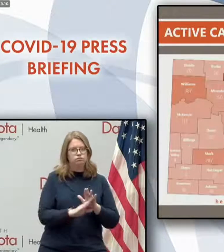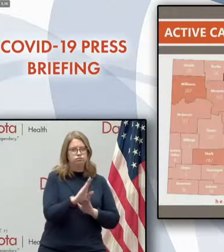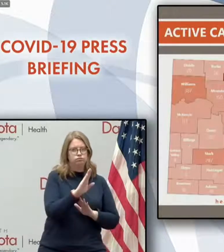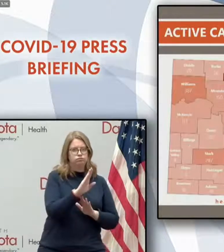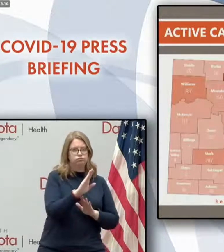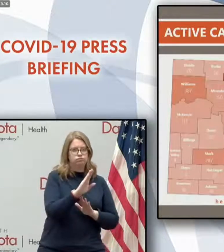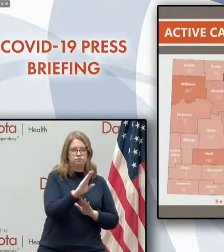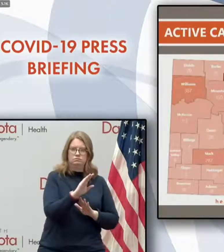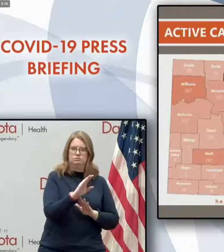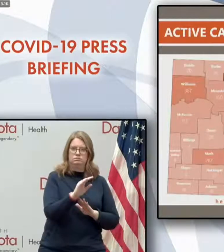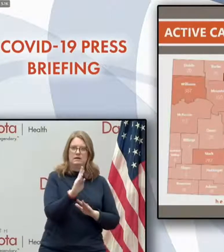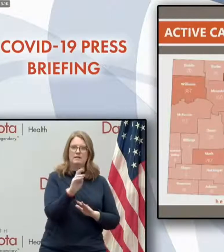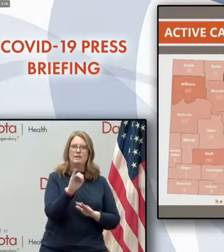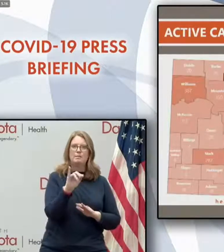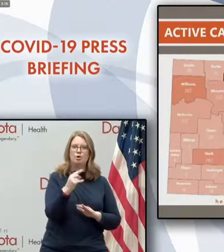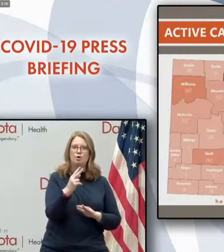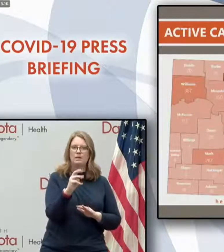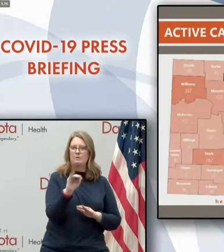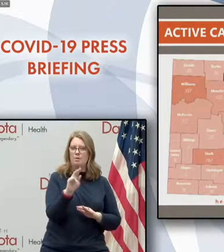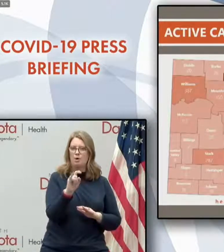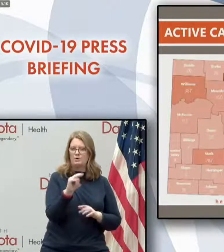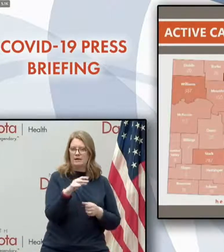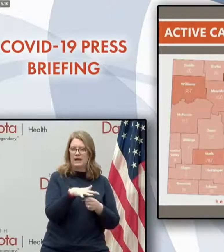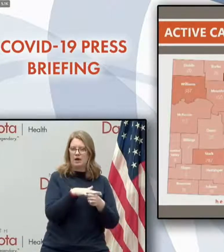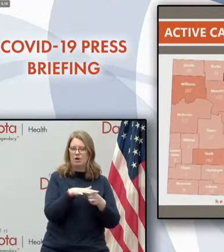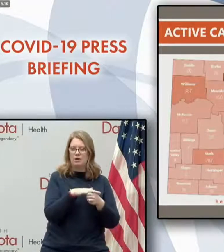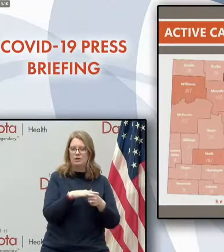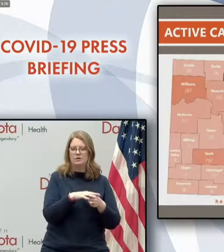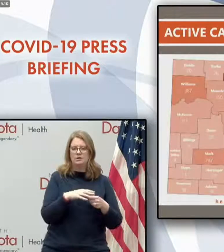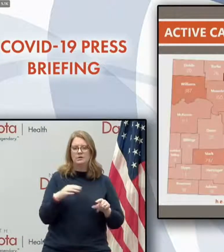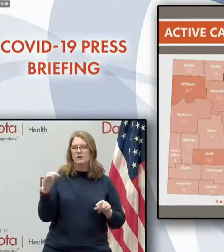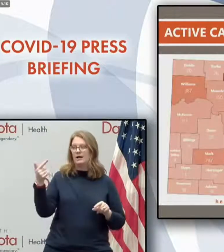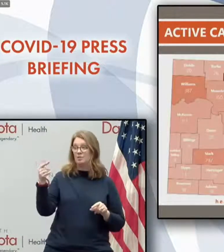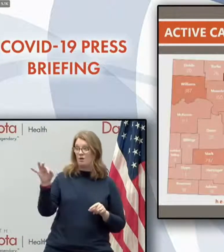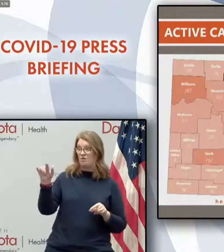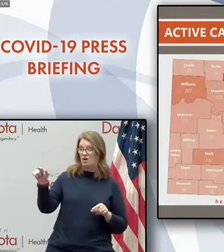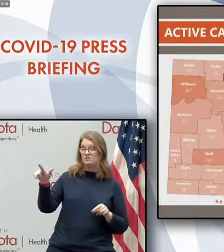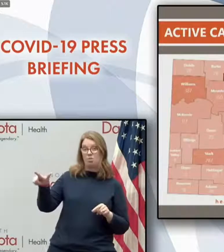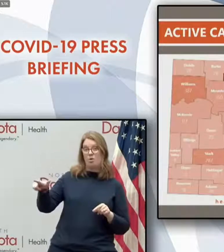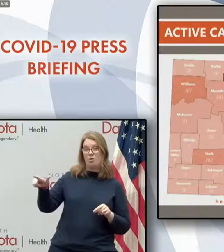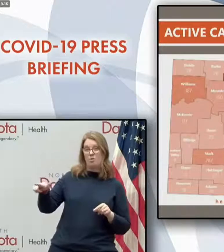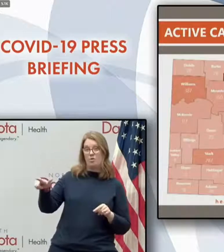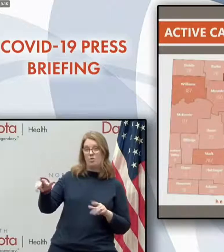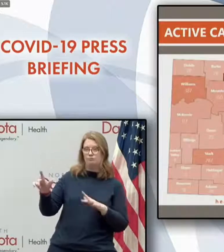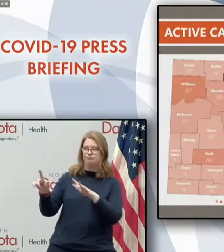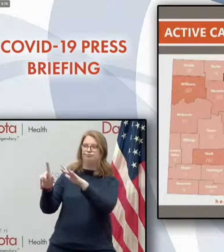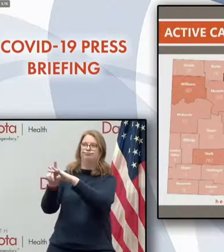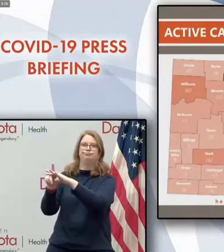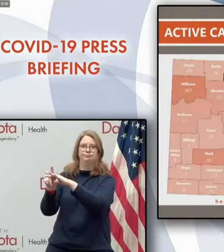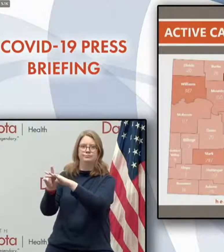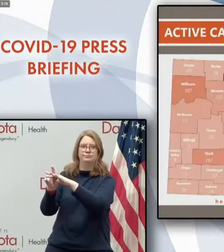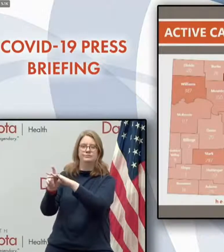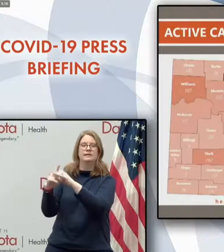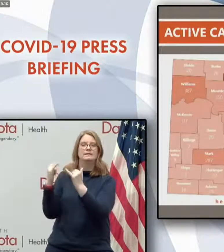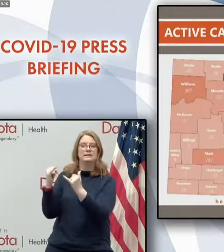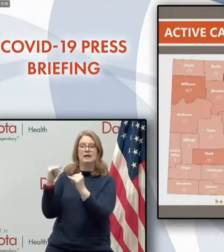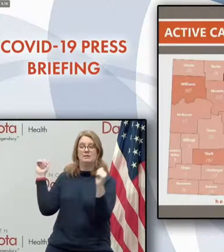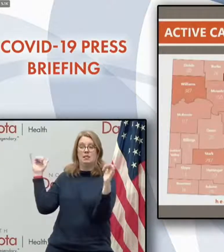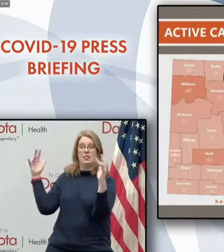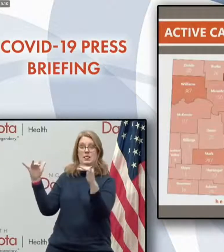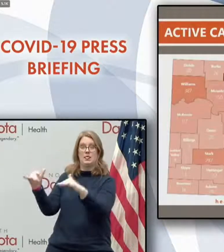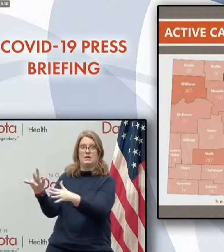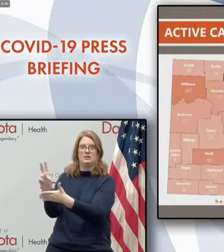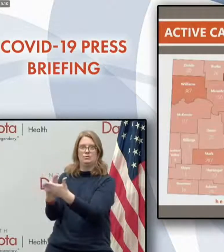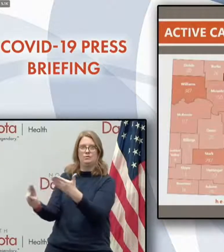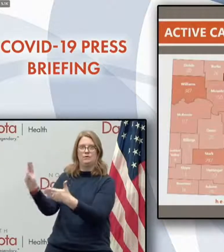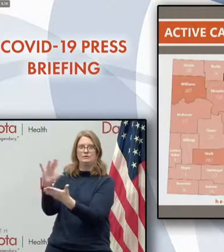stronger in the Burley-Morton area. Grand Forks was very low for a long time, but popped up when the university students came back